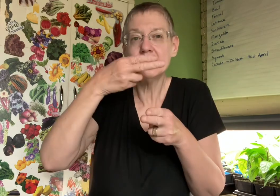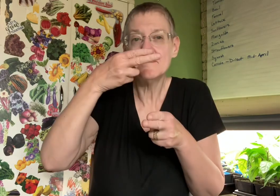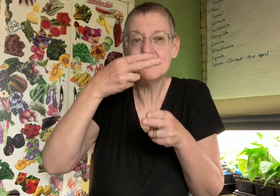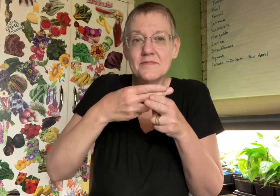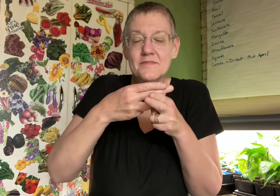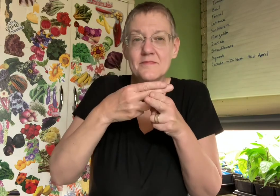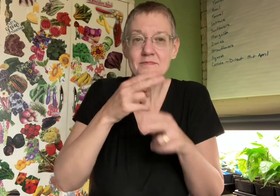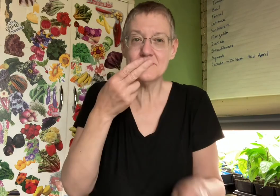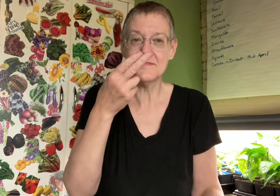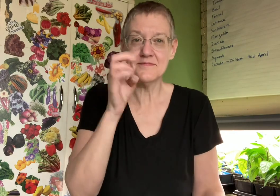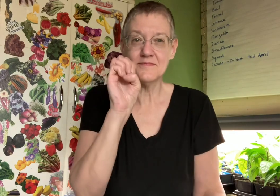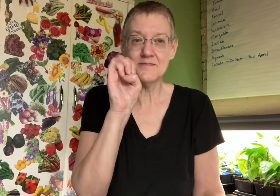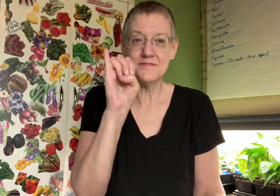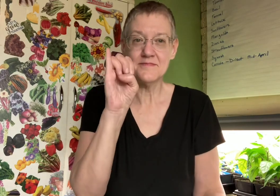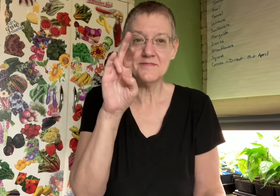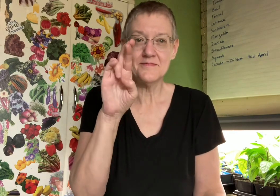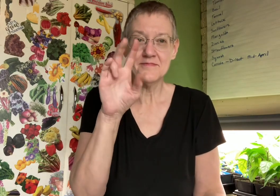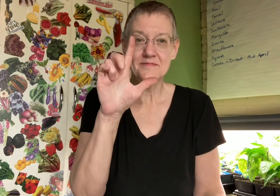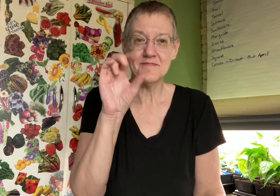heirloom beauties.